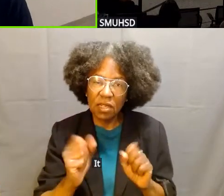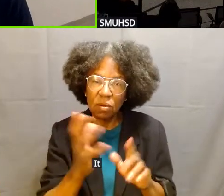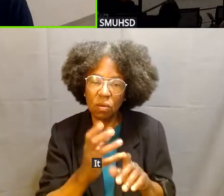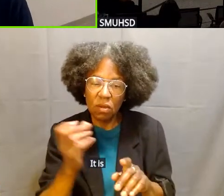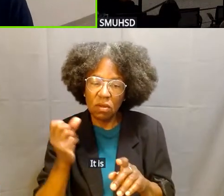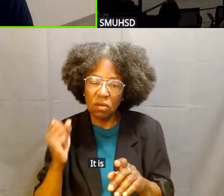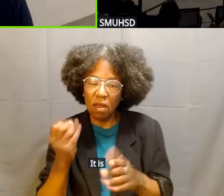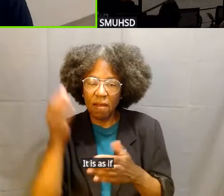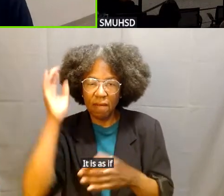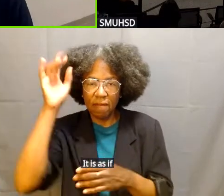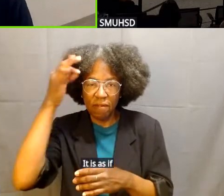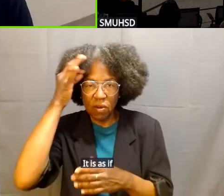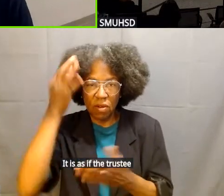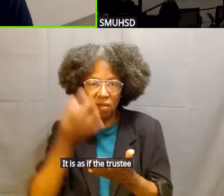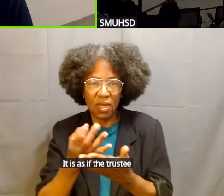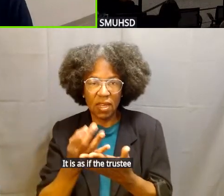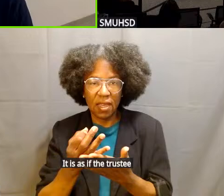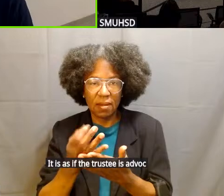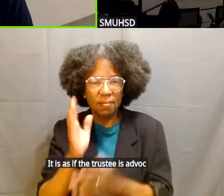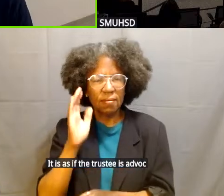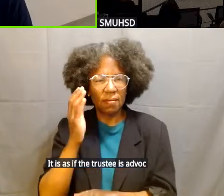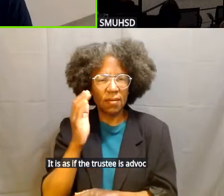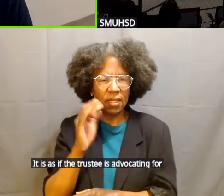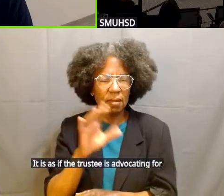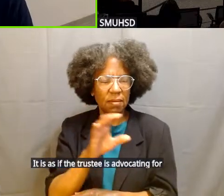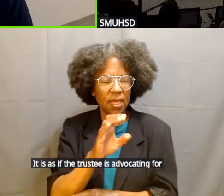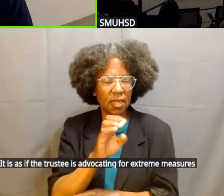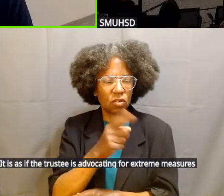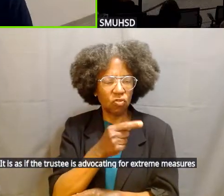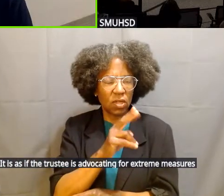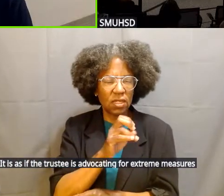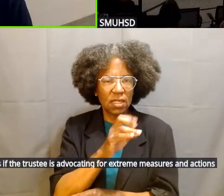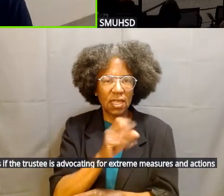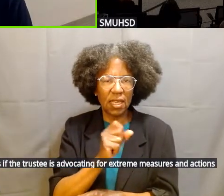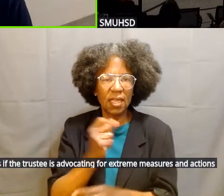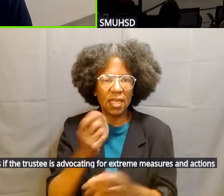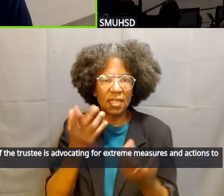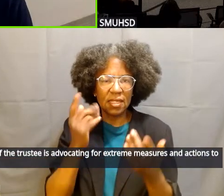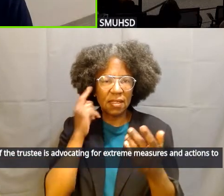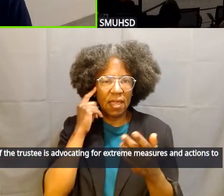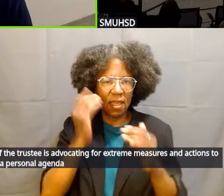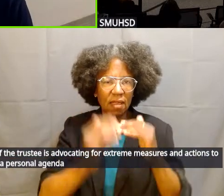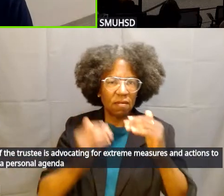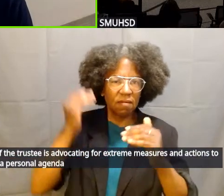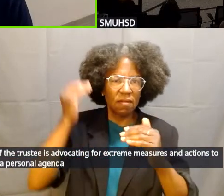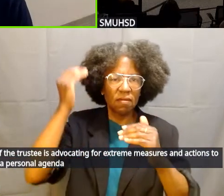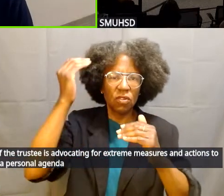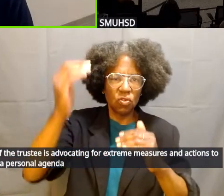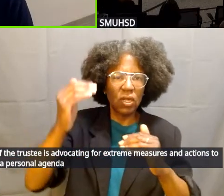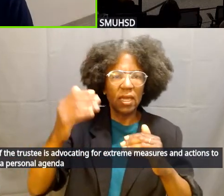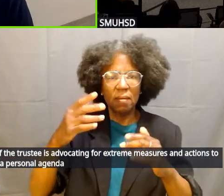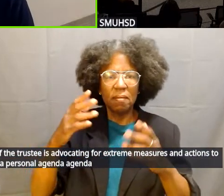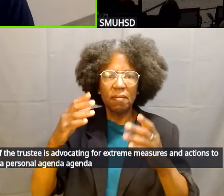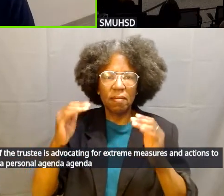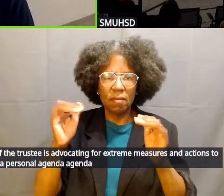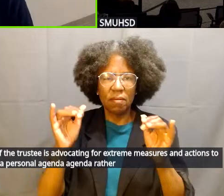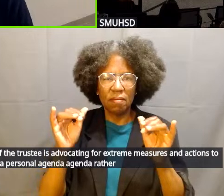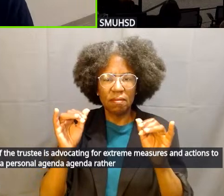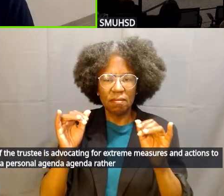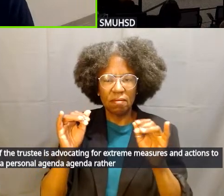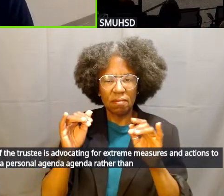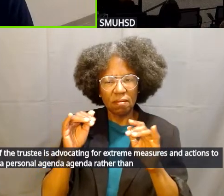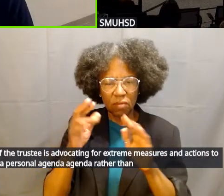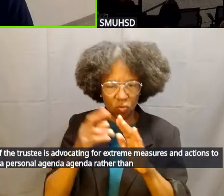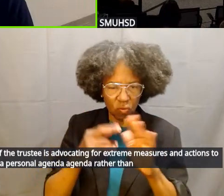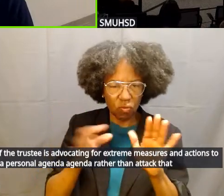the trustee is advocating for extreme measures and actions to further a personal agenda rather than attack that